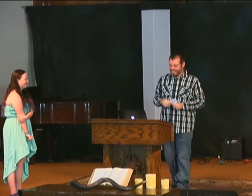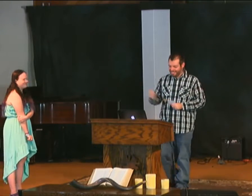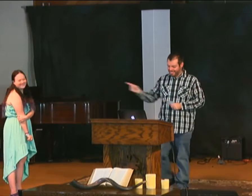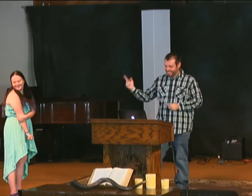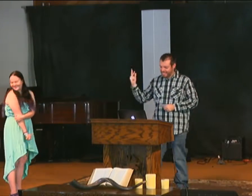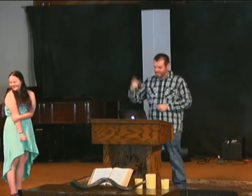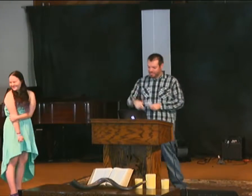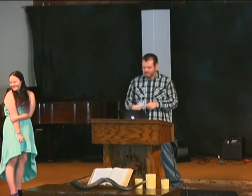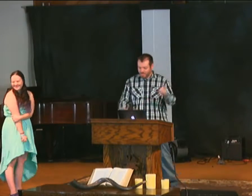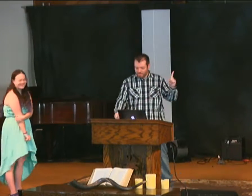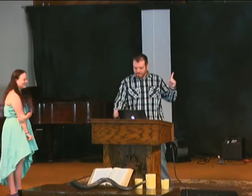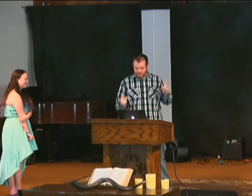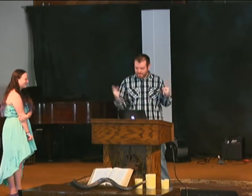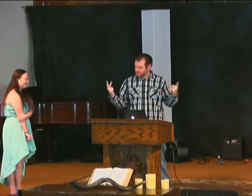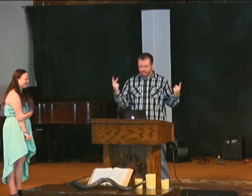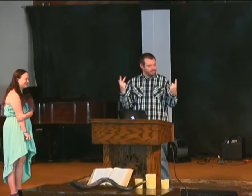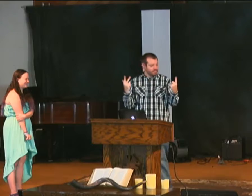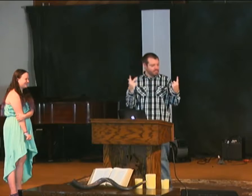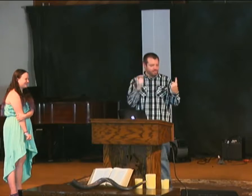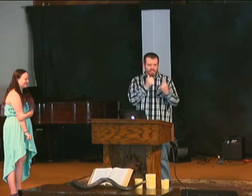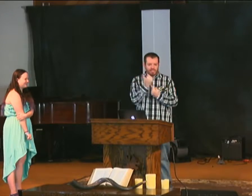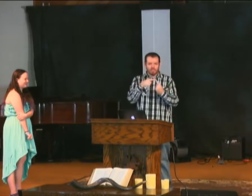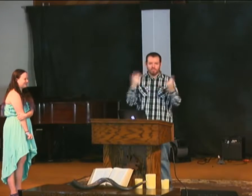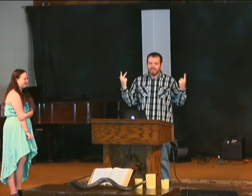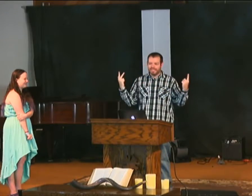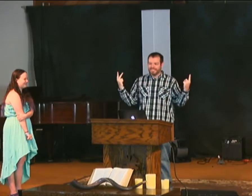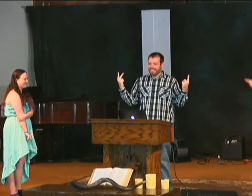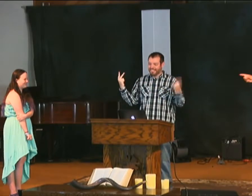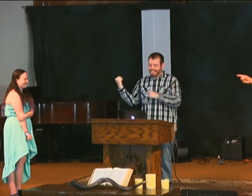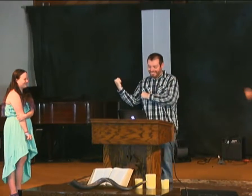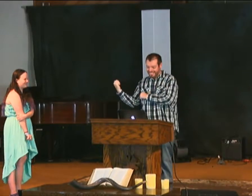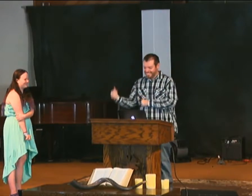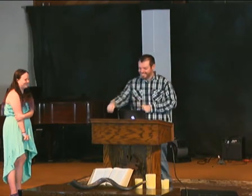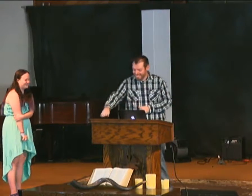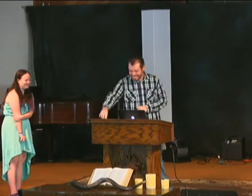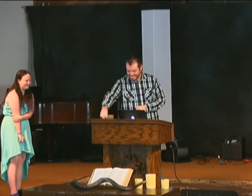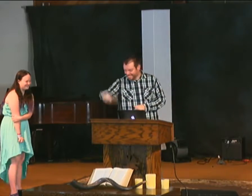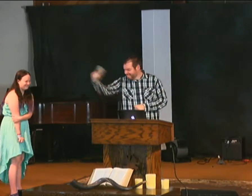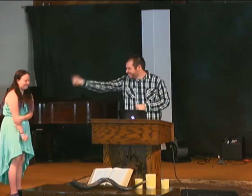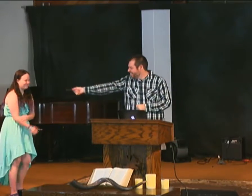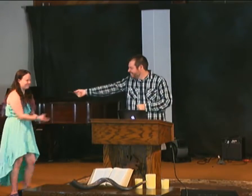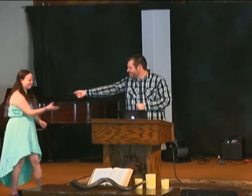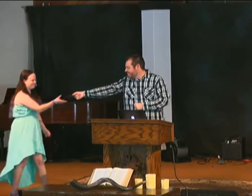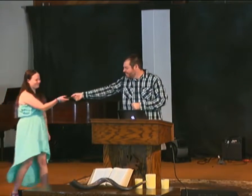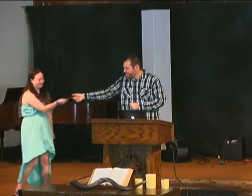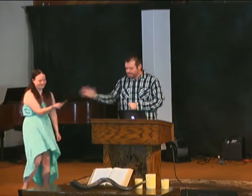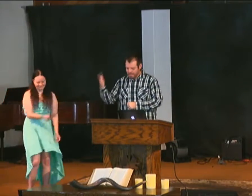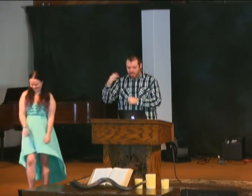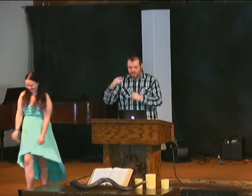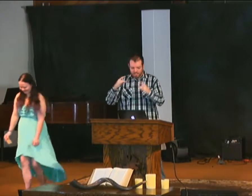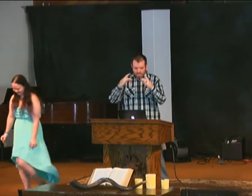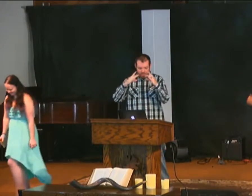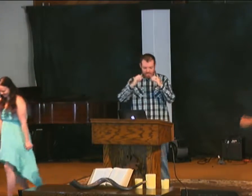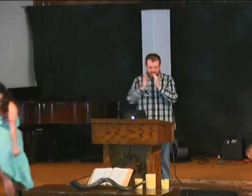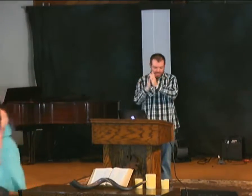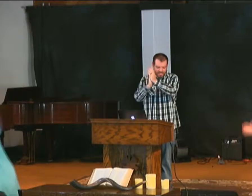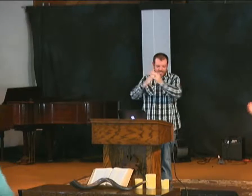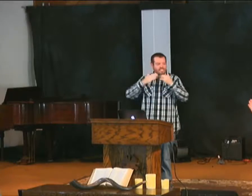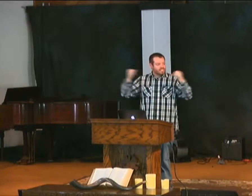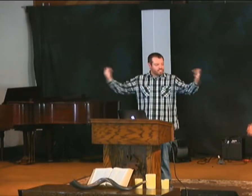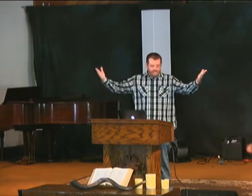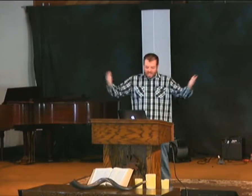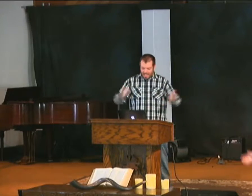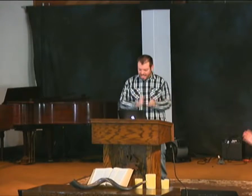Samuel, you got 3 points, 1 point. Who has the most points? There you go. $5 Starbucks gift